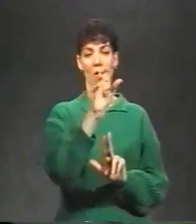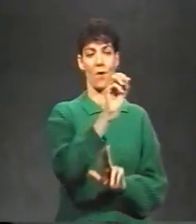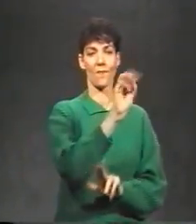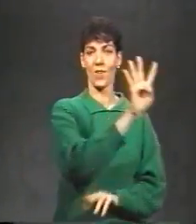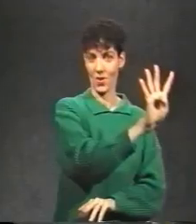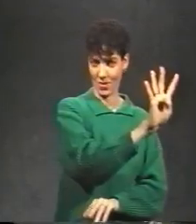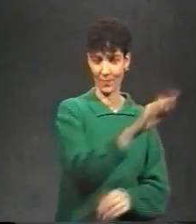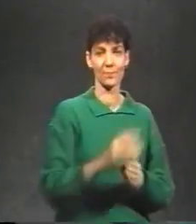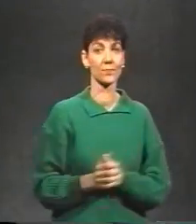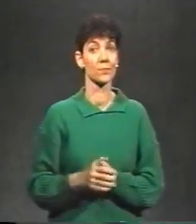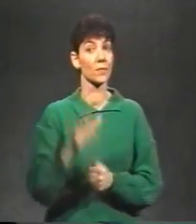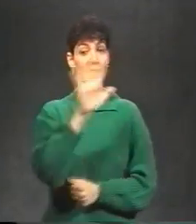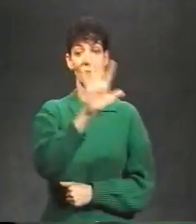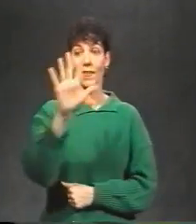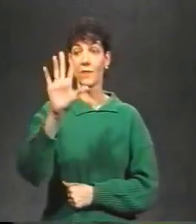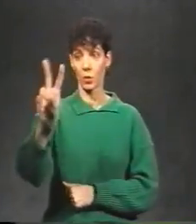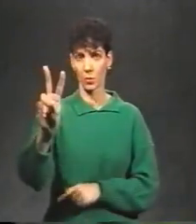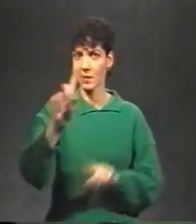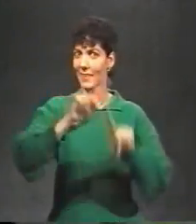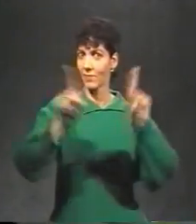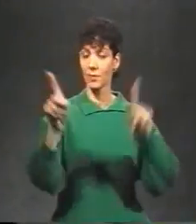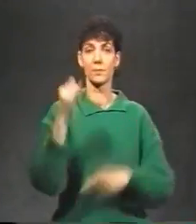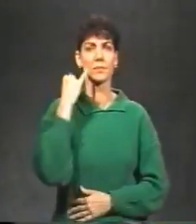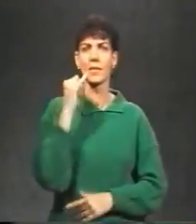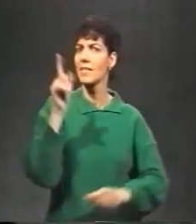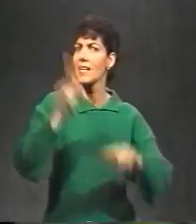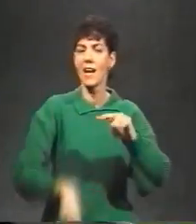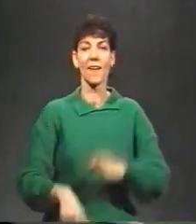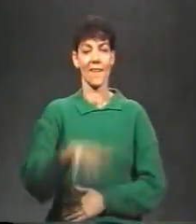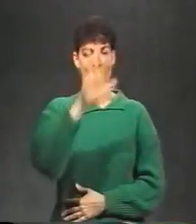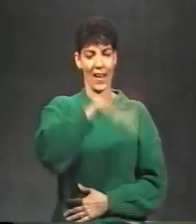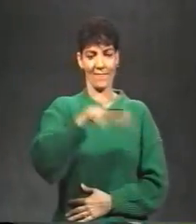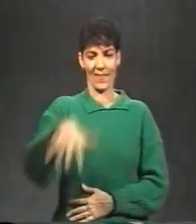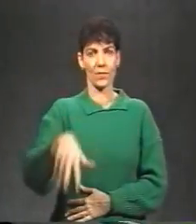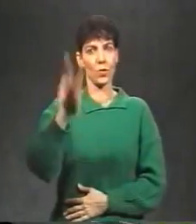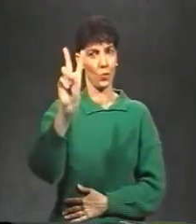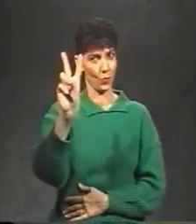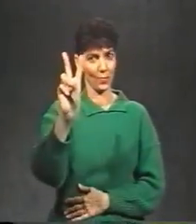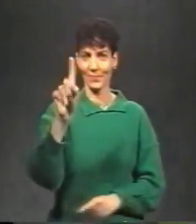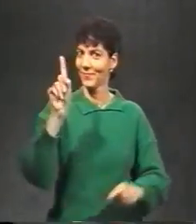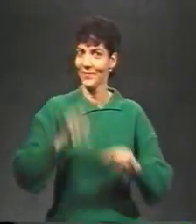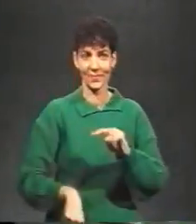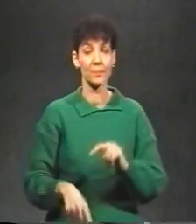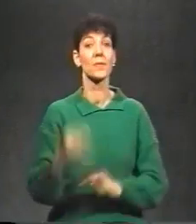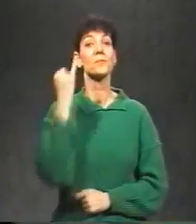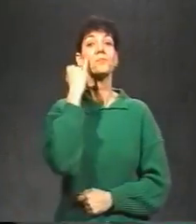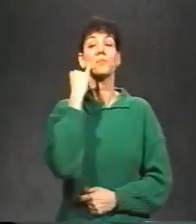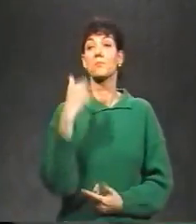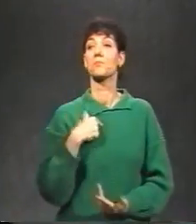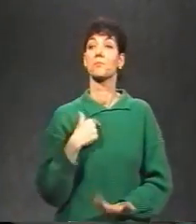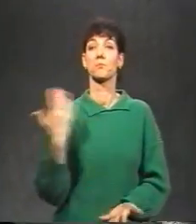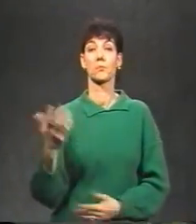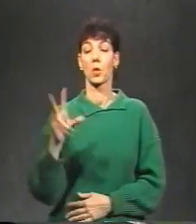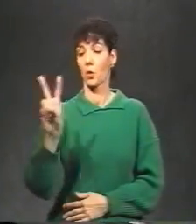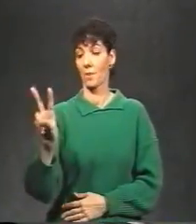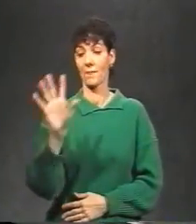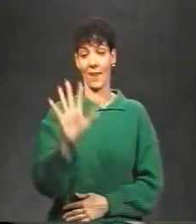The basic rule to remember is that the first digit in the first group stands alone, and the next 6 numbers